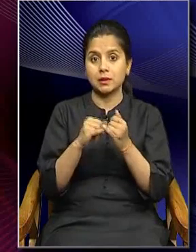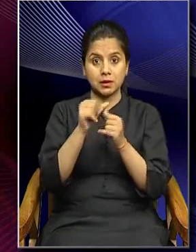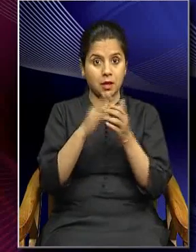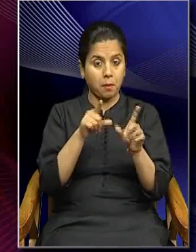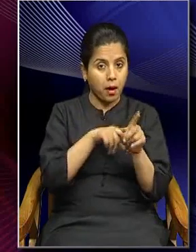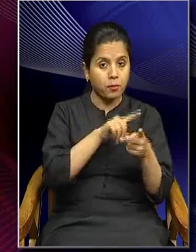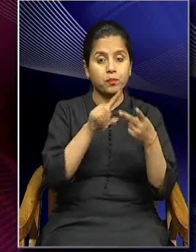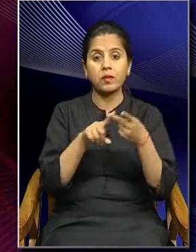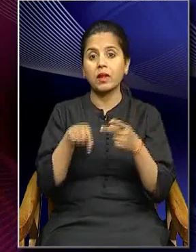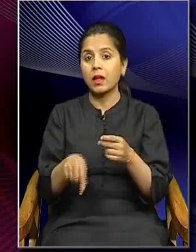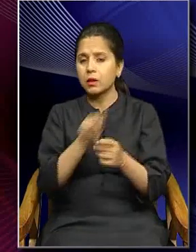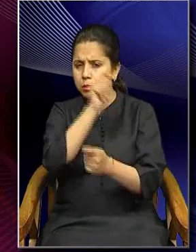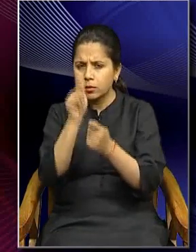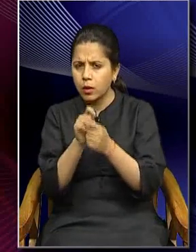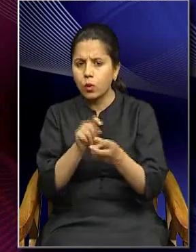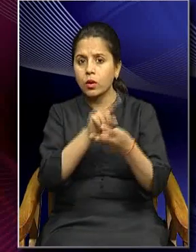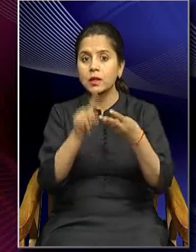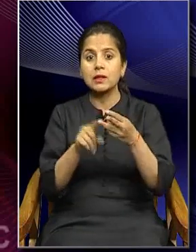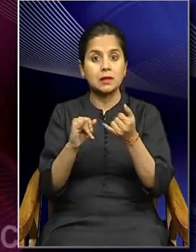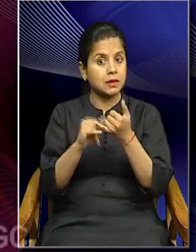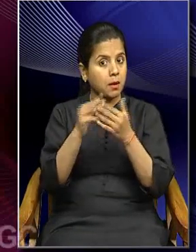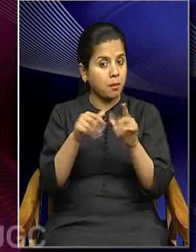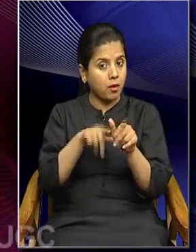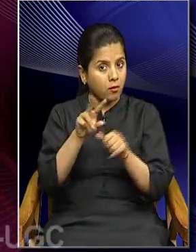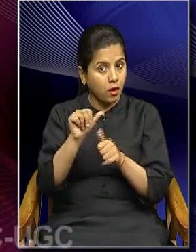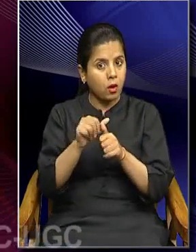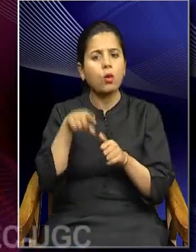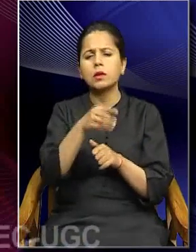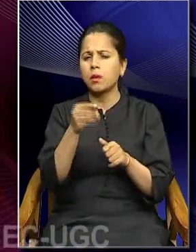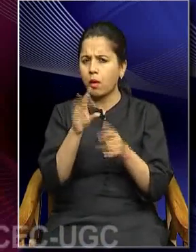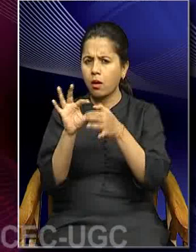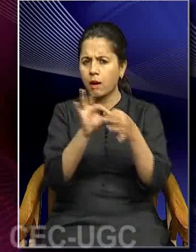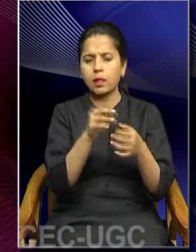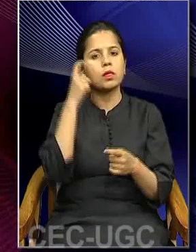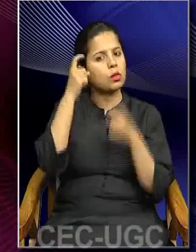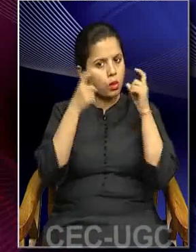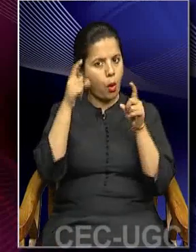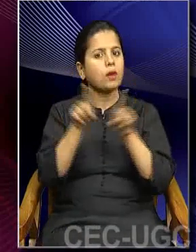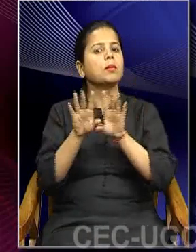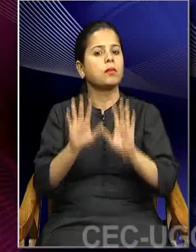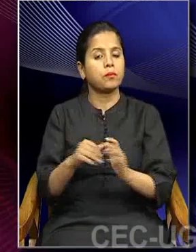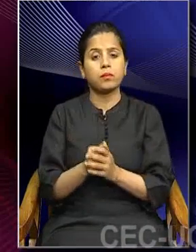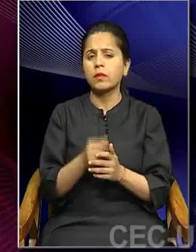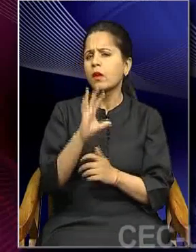samanya, vaiśeṣika and samavaya are relative to thought. In